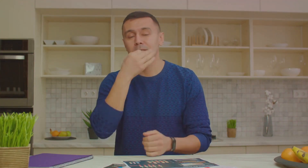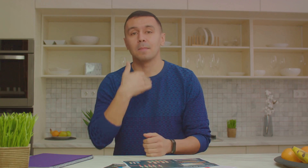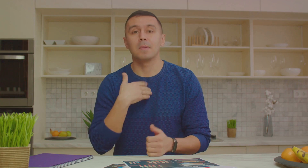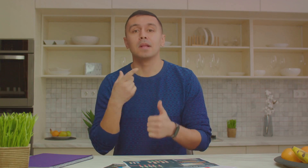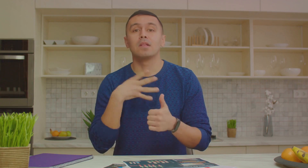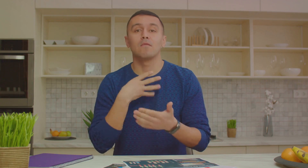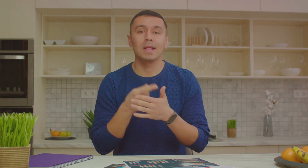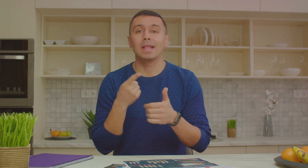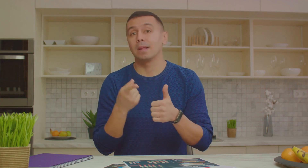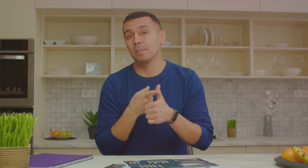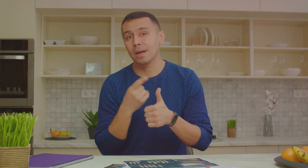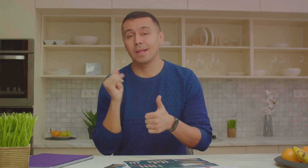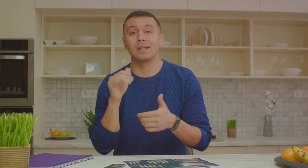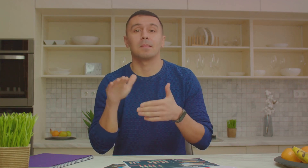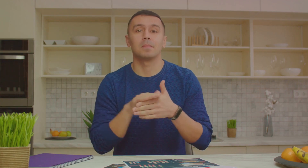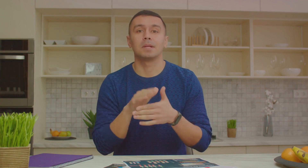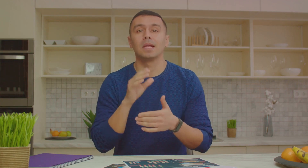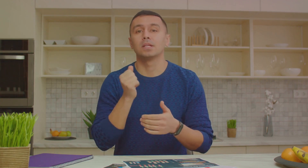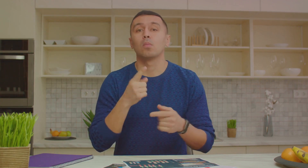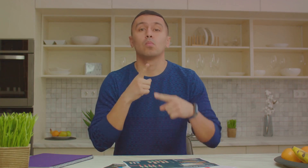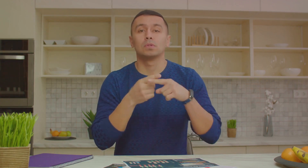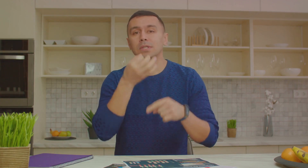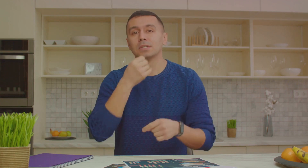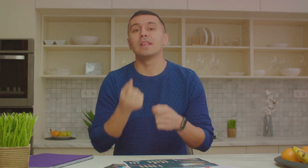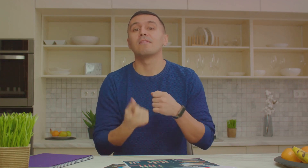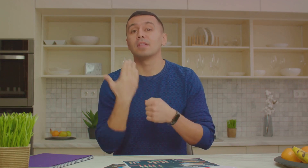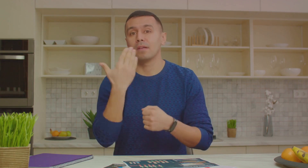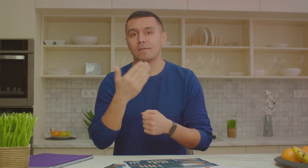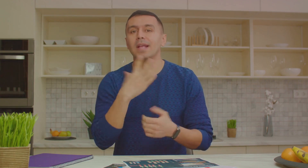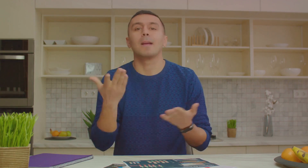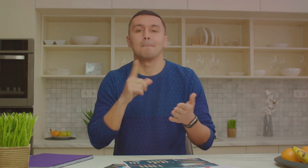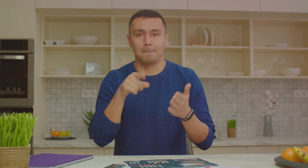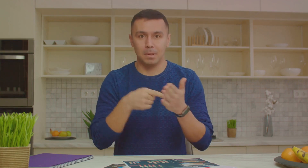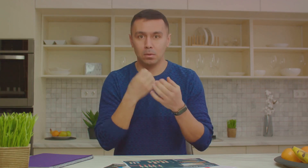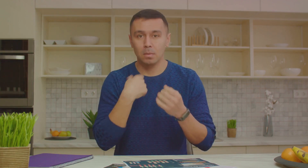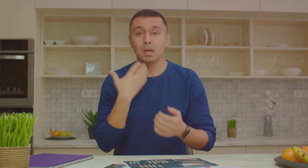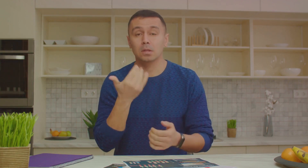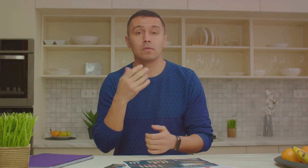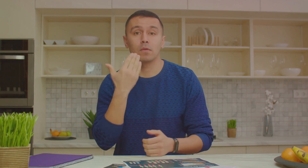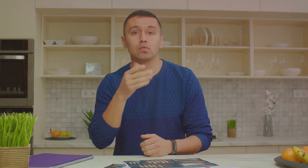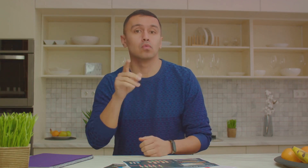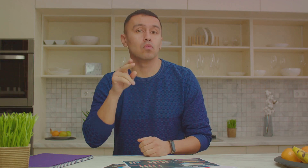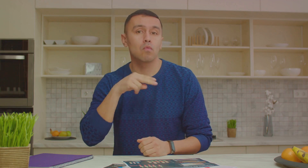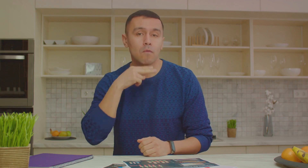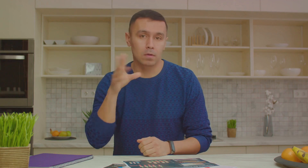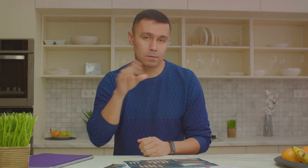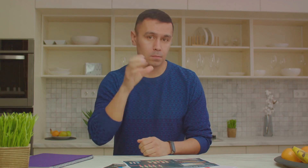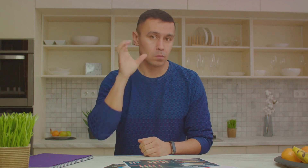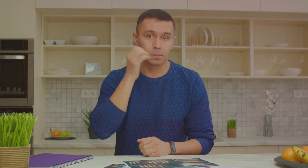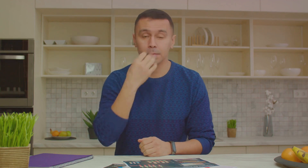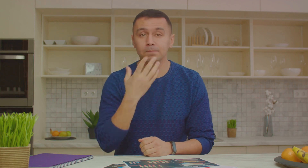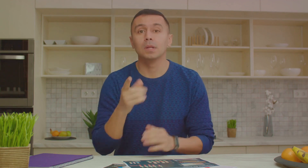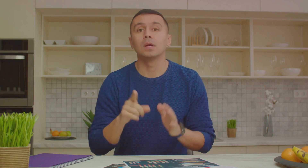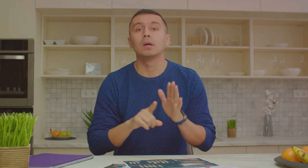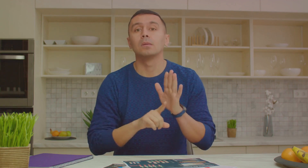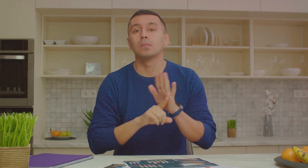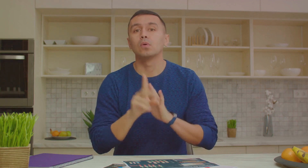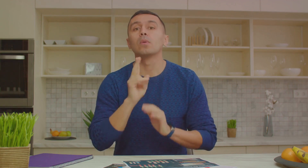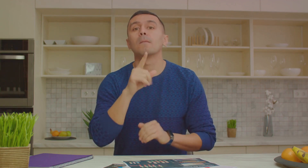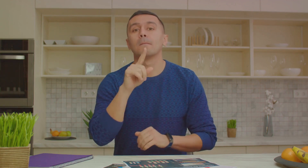as mere pantomime, Stokoe stood as a beacon of change. His tireless advocacy and rigorous research challenged prevailing views and